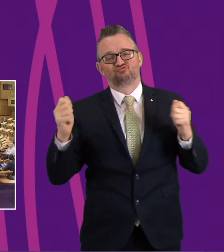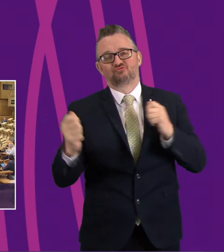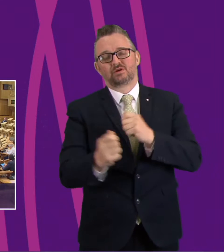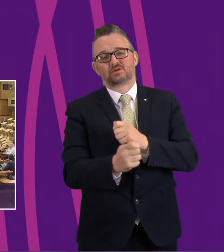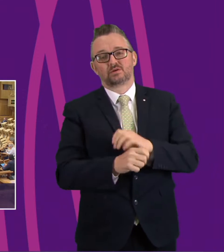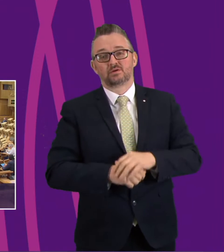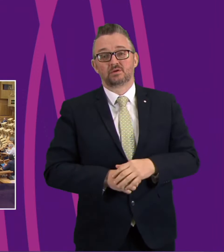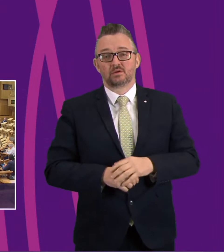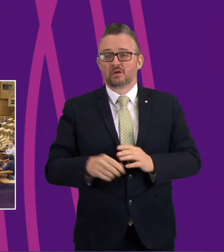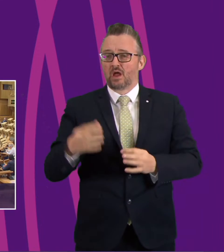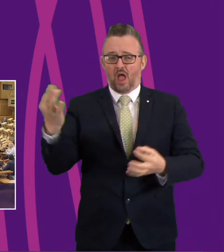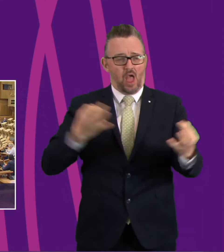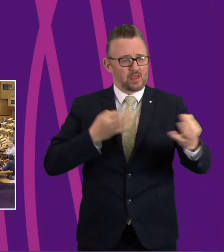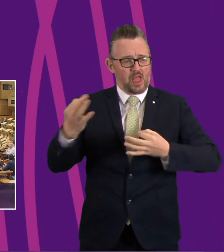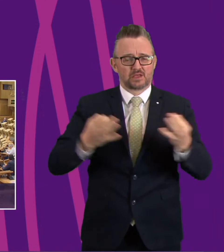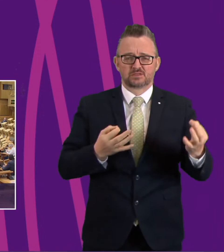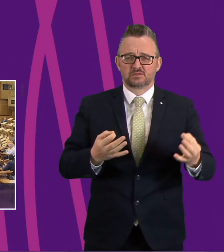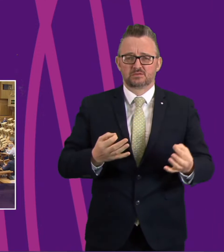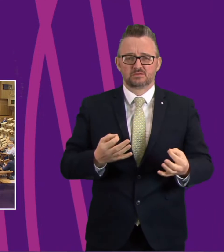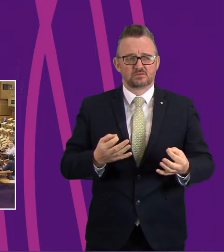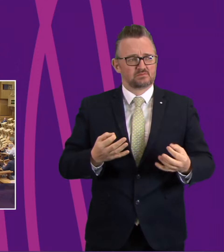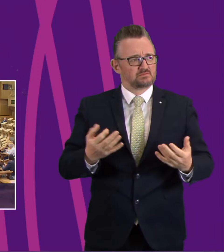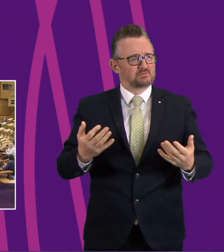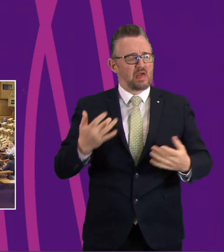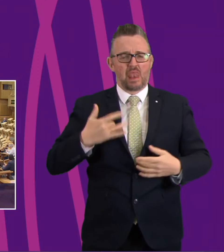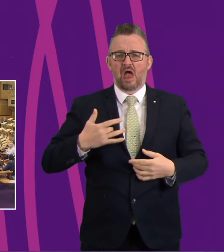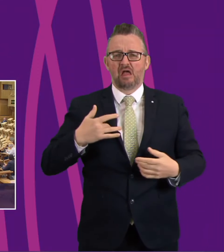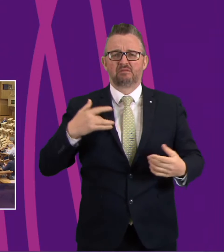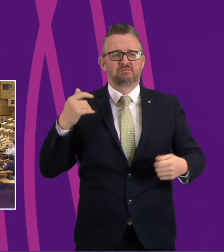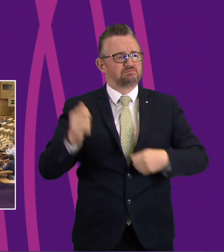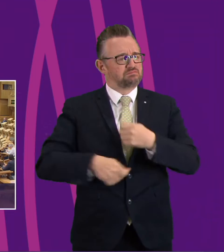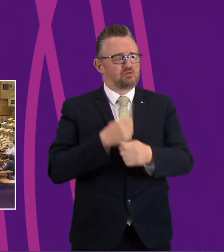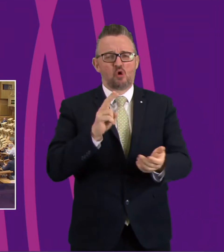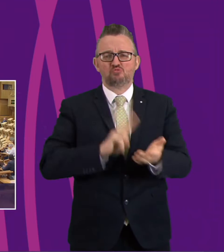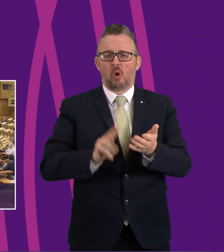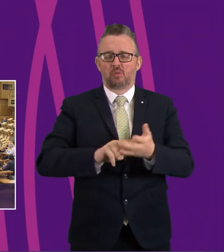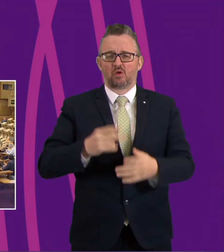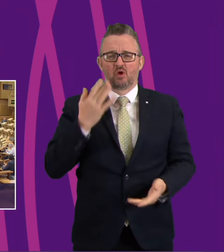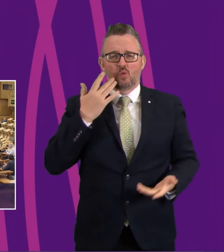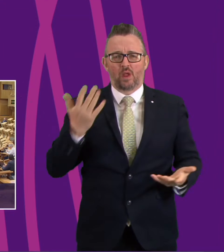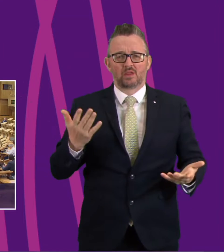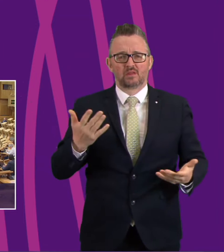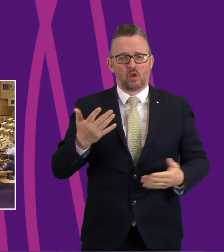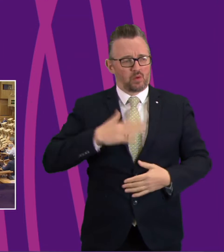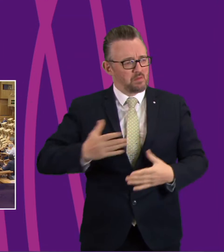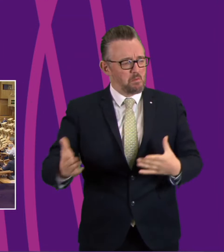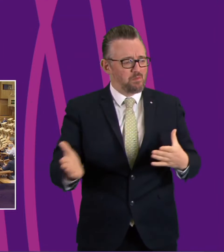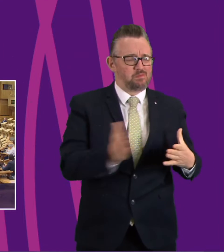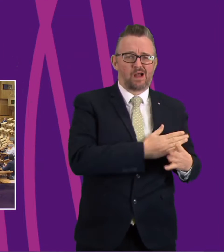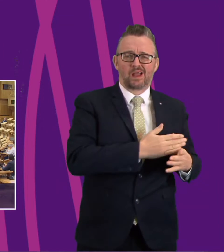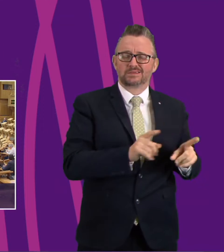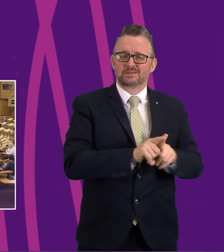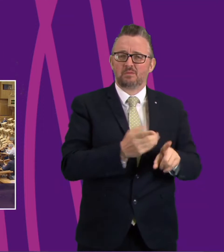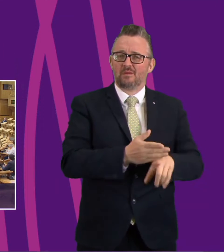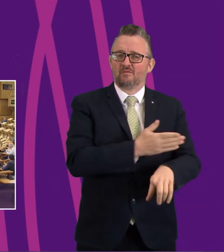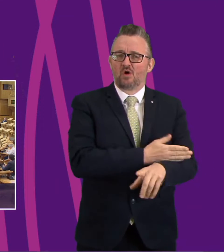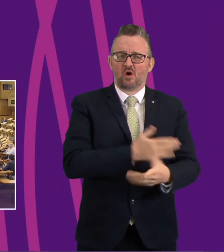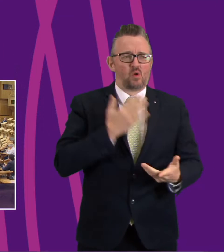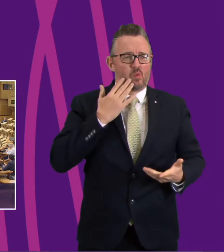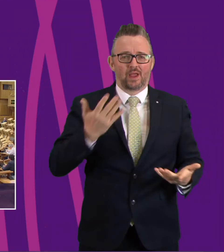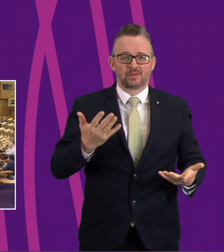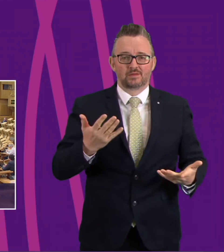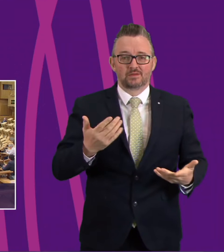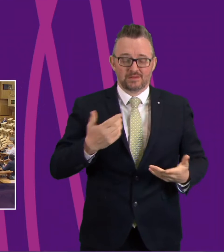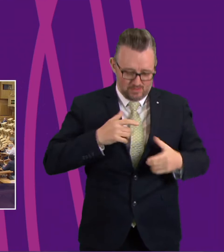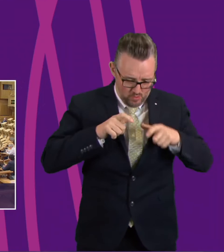when will things return to normal? I do not want us to return to the way things were before. Being in lockdown has